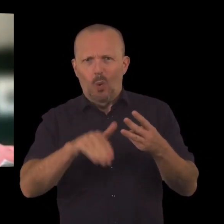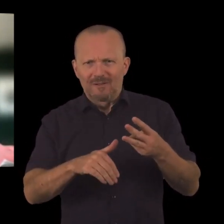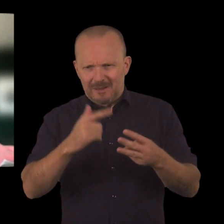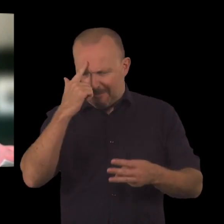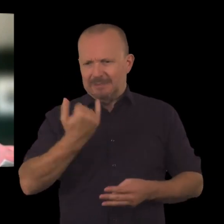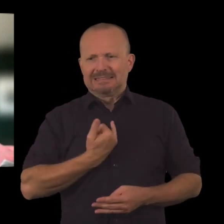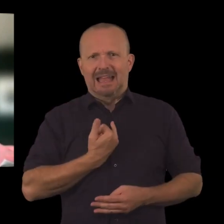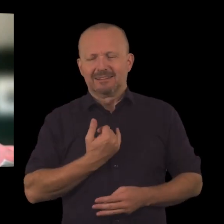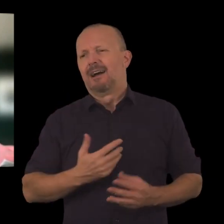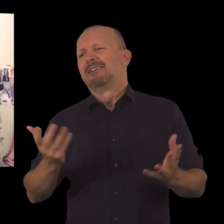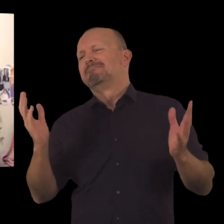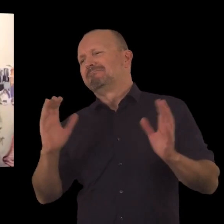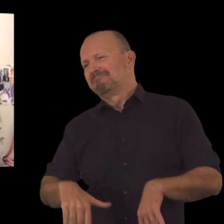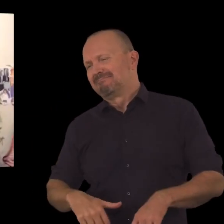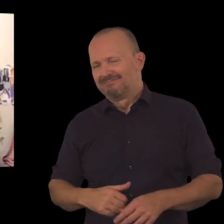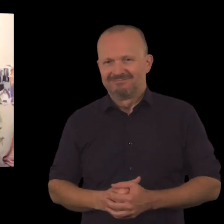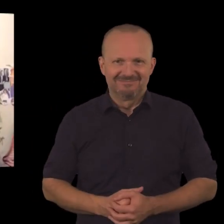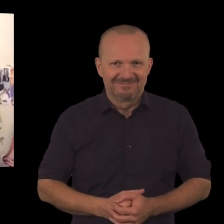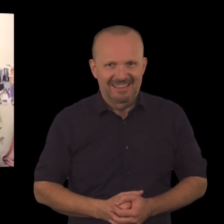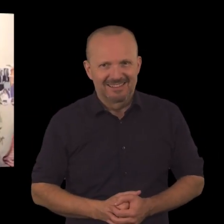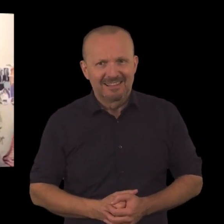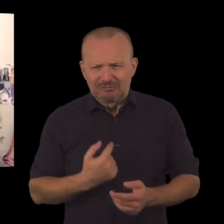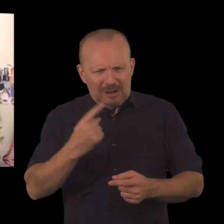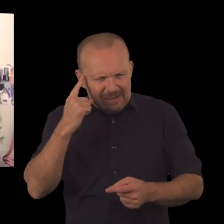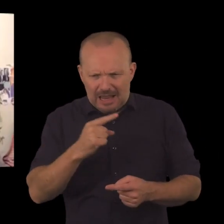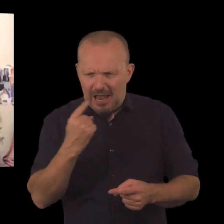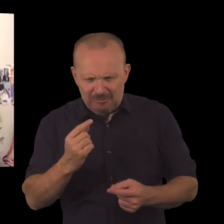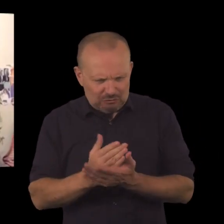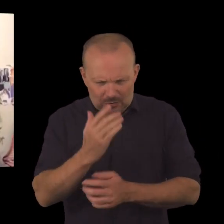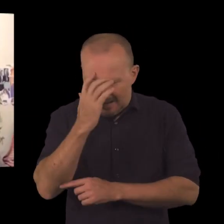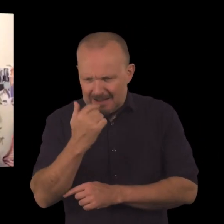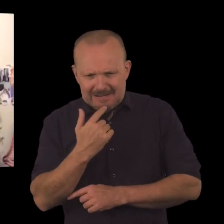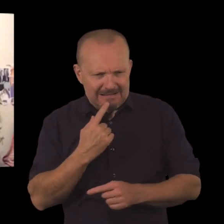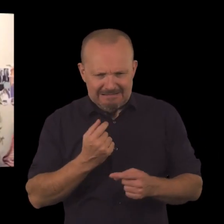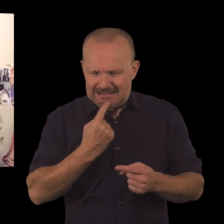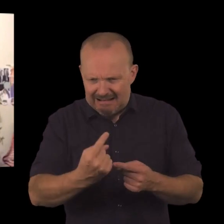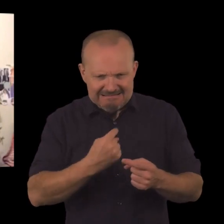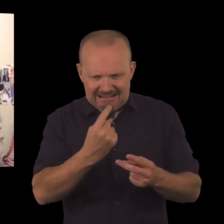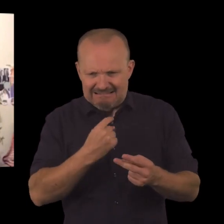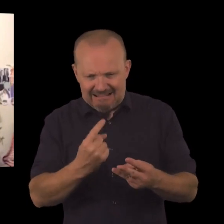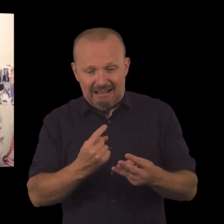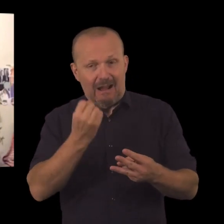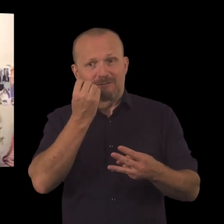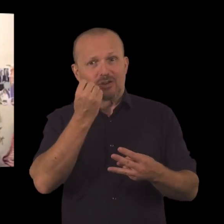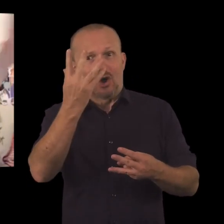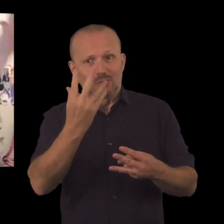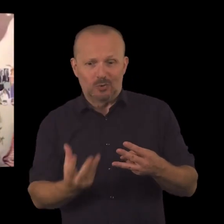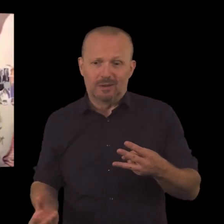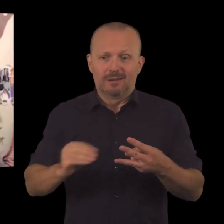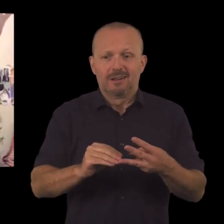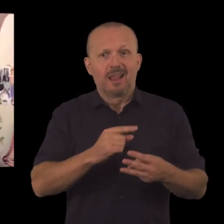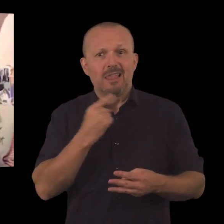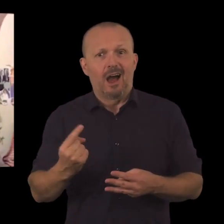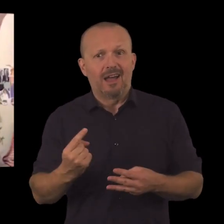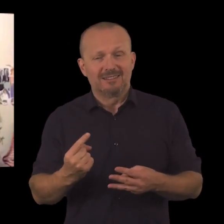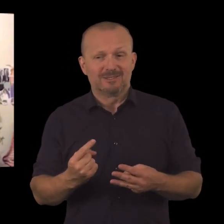Is that true? Well, I'm realizing I spent all this time trying to figure out what my lie is. I just told you 3 truths.